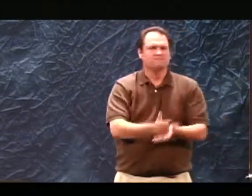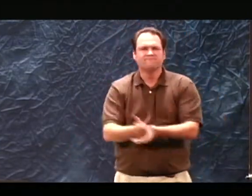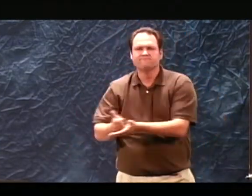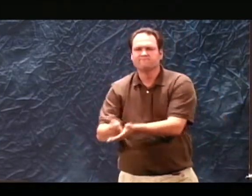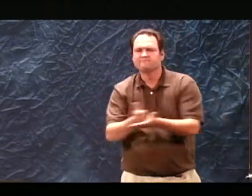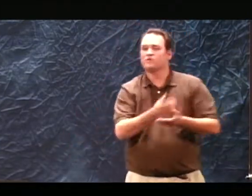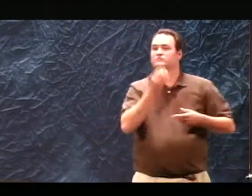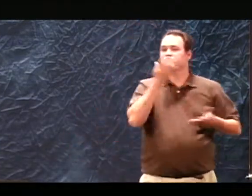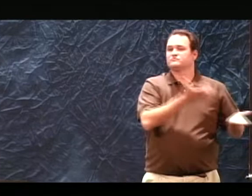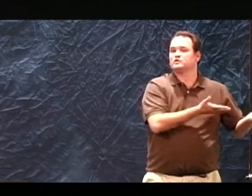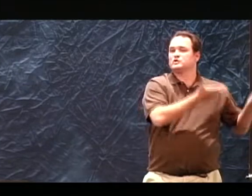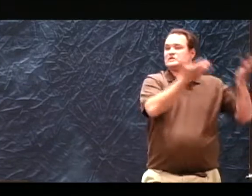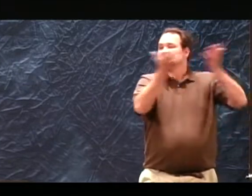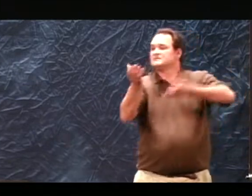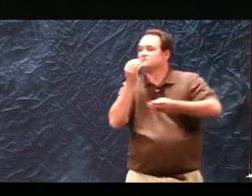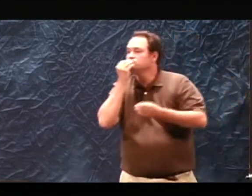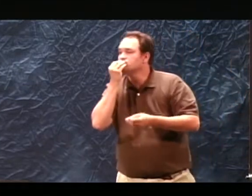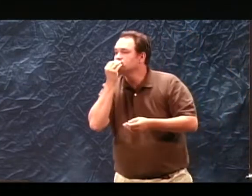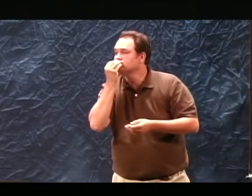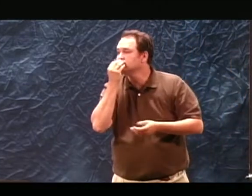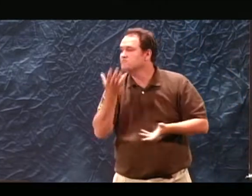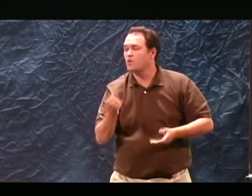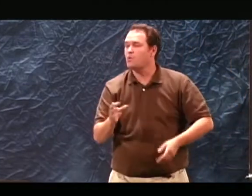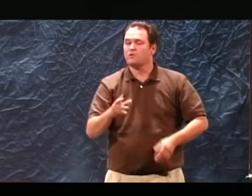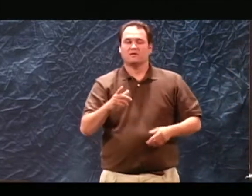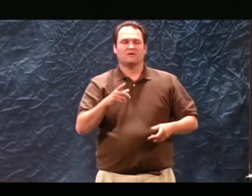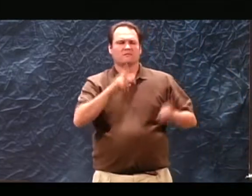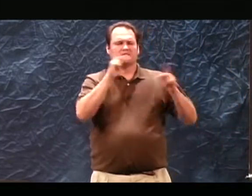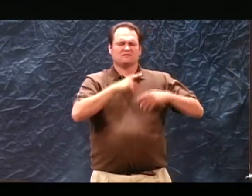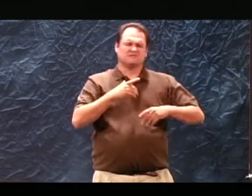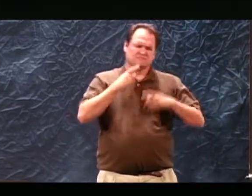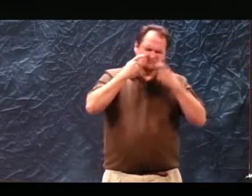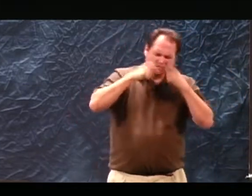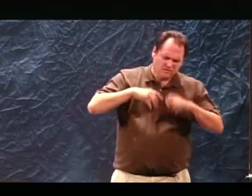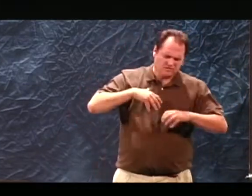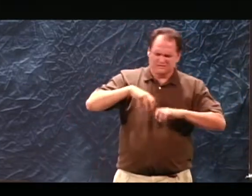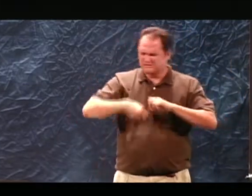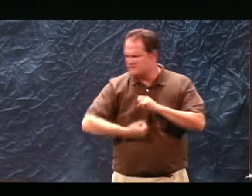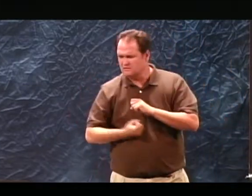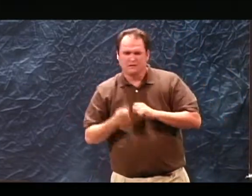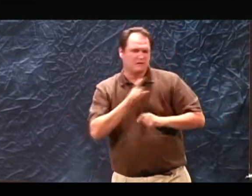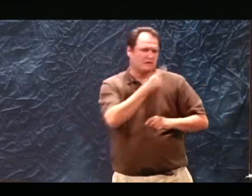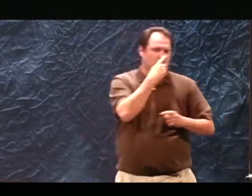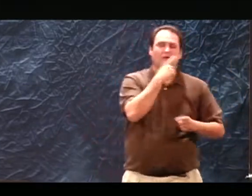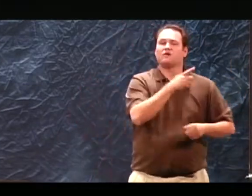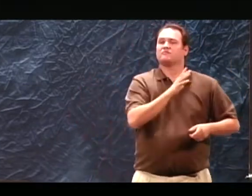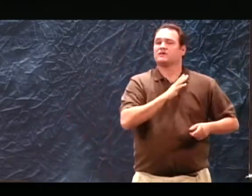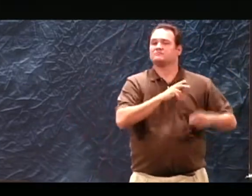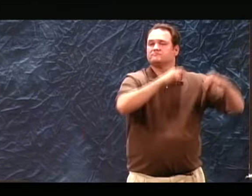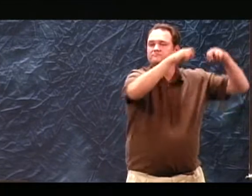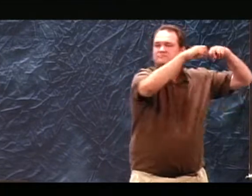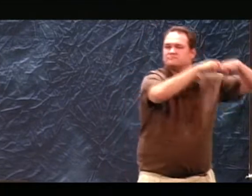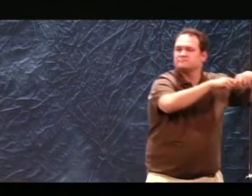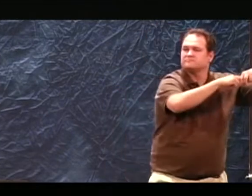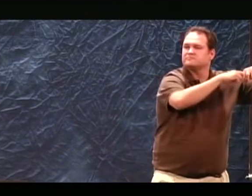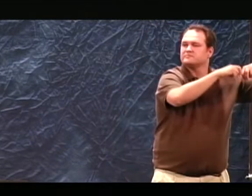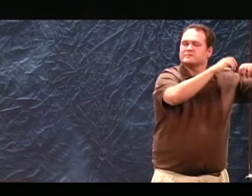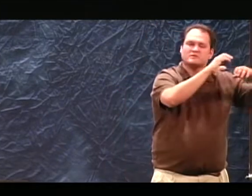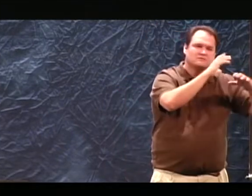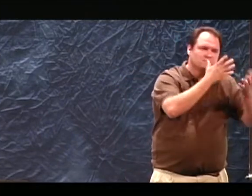and often we see people who behind the scenes are helping people and it's such a blessing to the church we know people who have a great gift